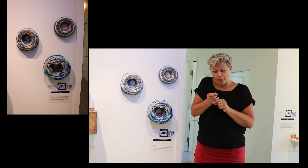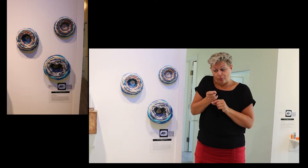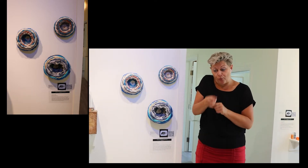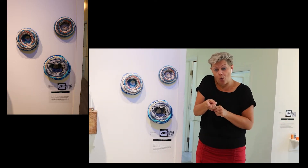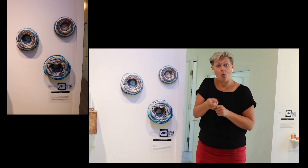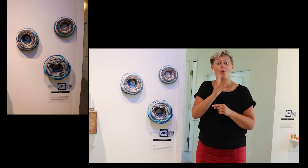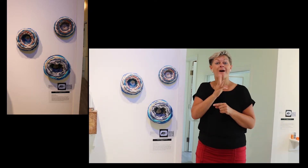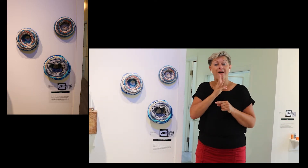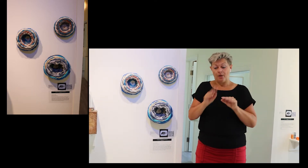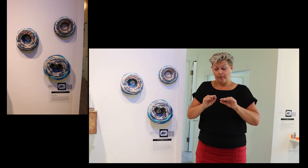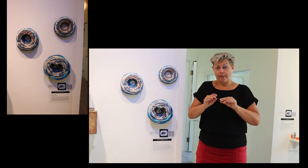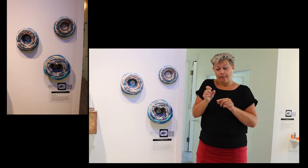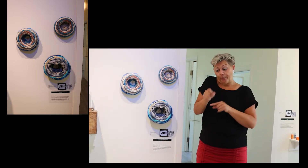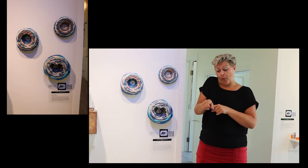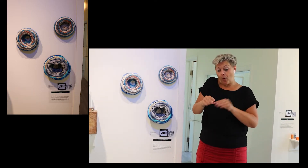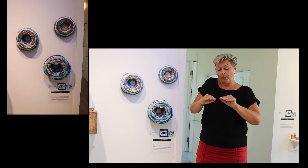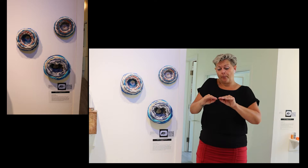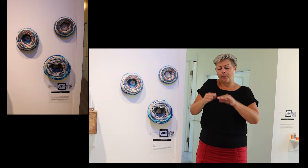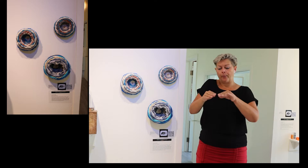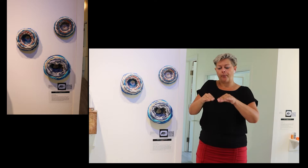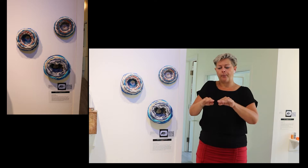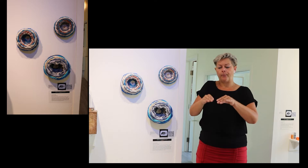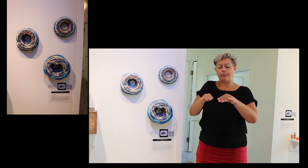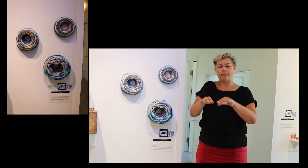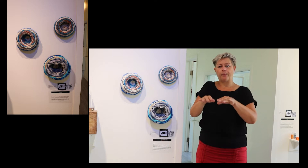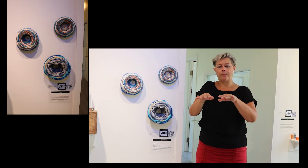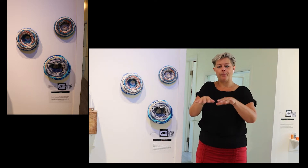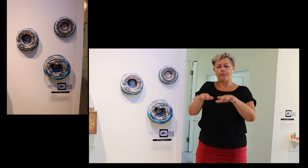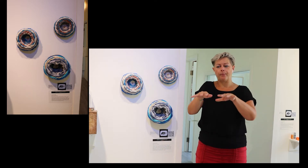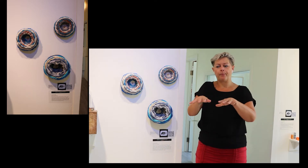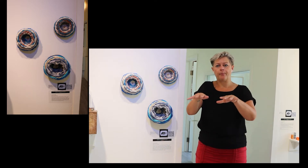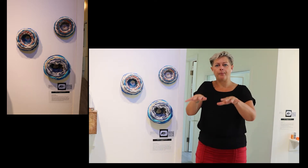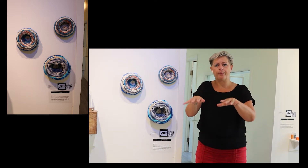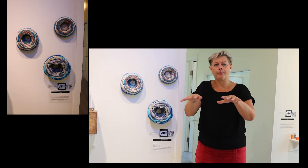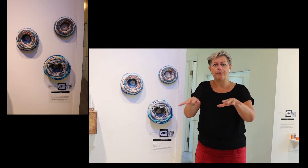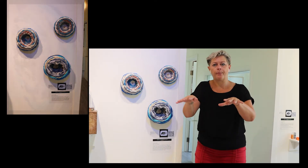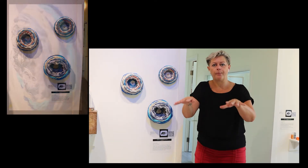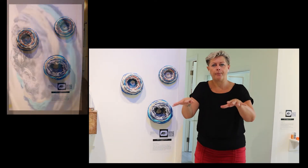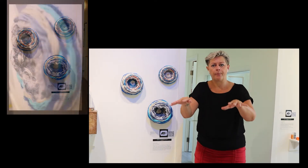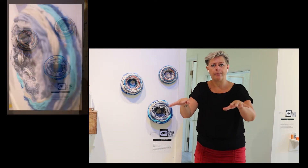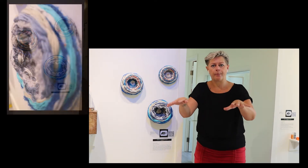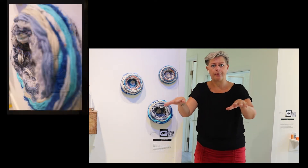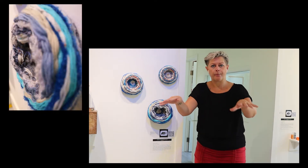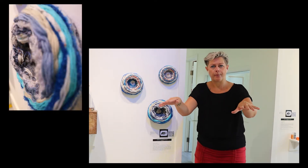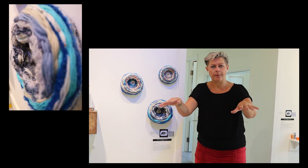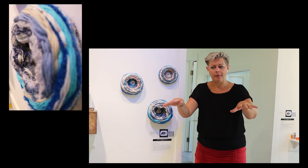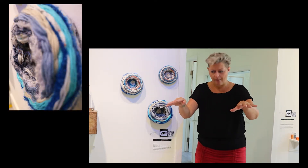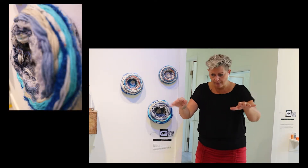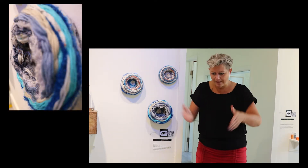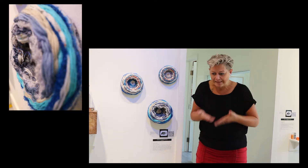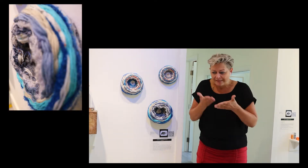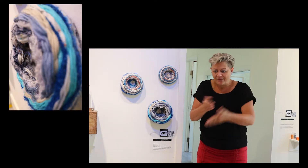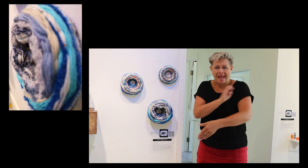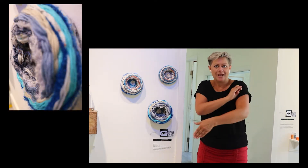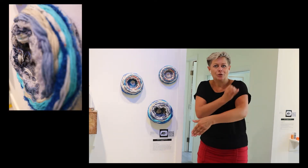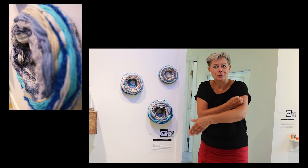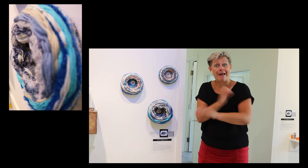water. This action causes ripples to radiate across the surface, giving energy to water in the form of